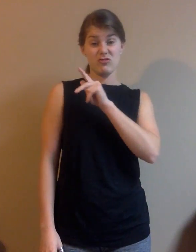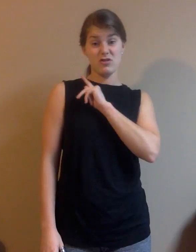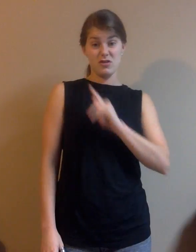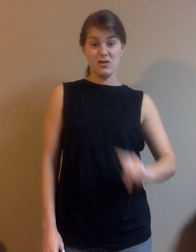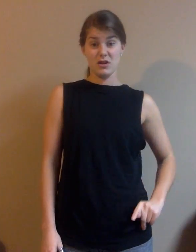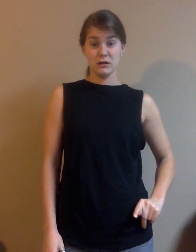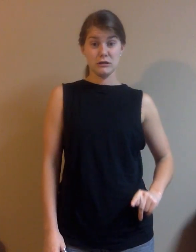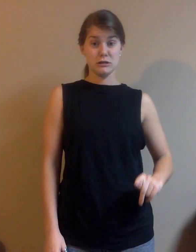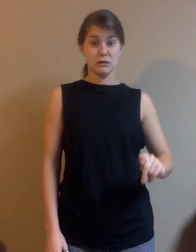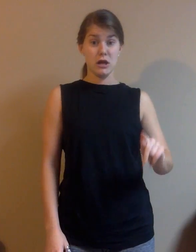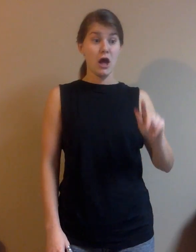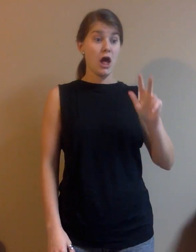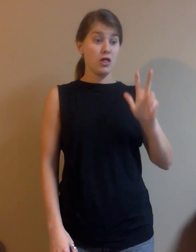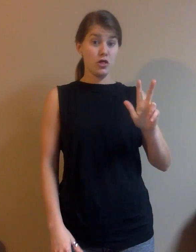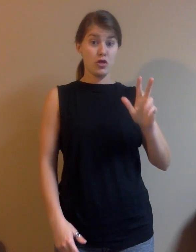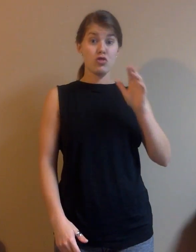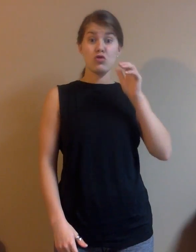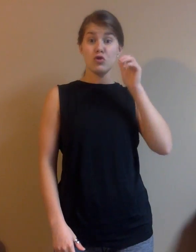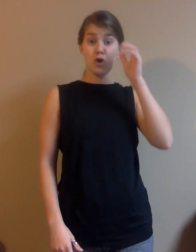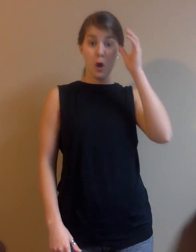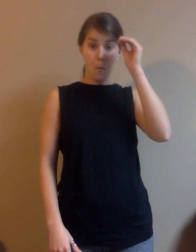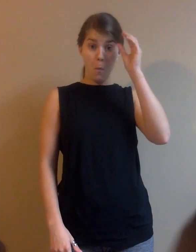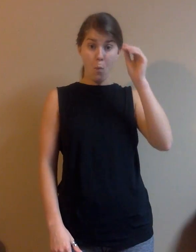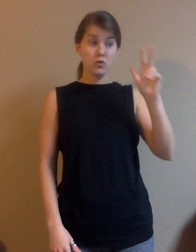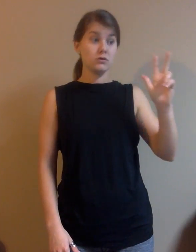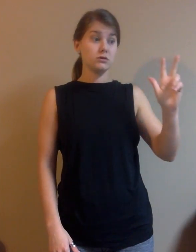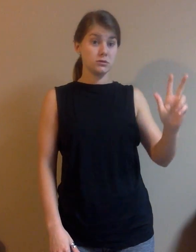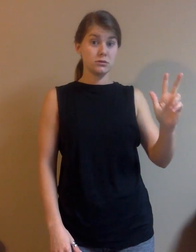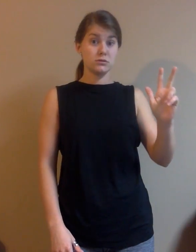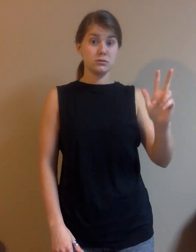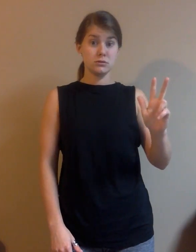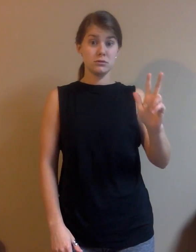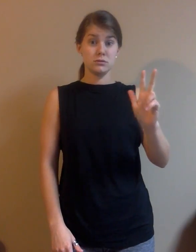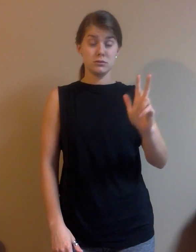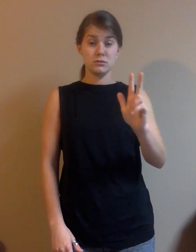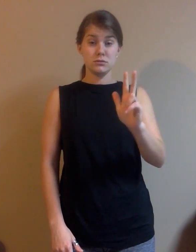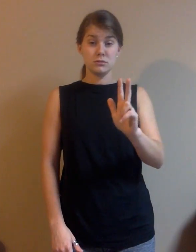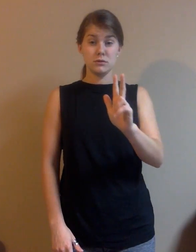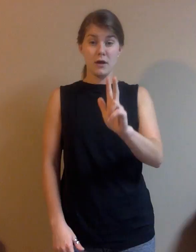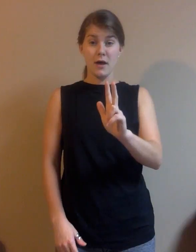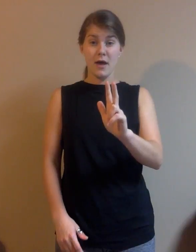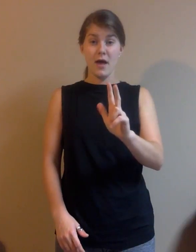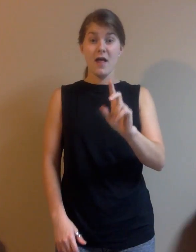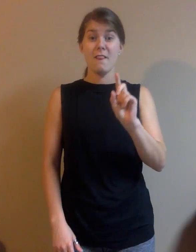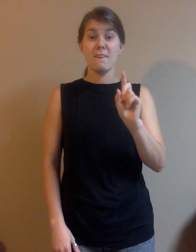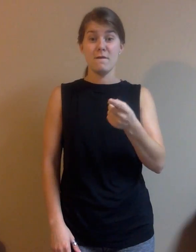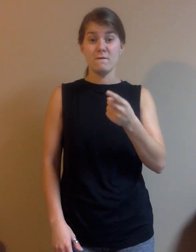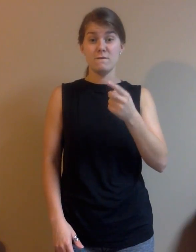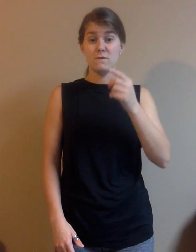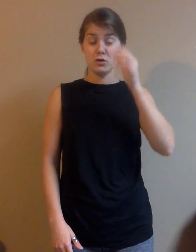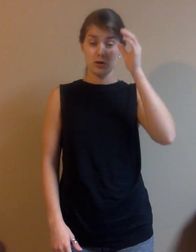boxes down. The first boy said, I bring you gold. And the second boy said, I bring you myrrh. And the third boy said,